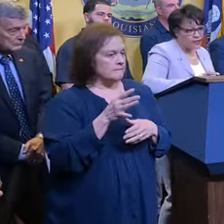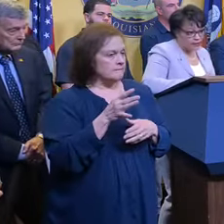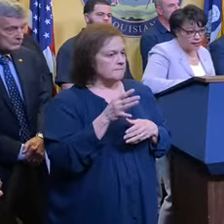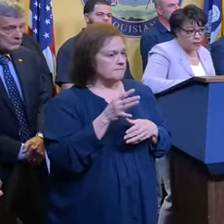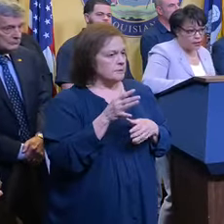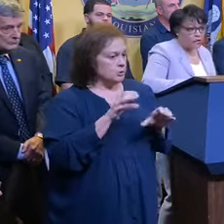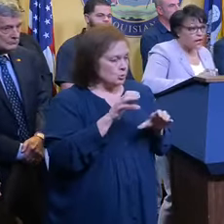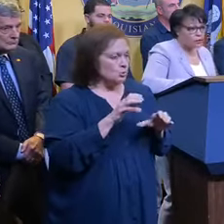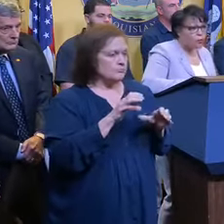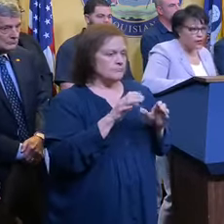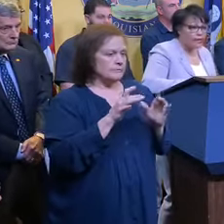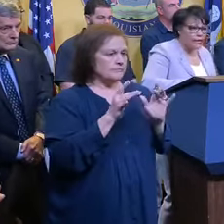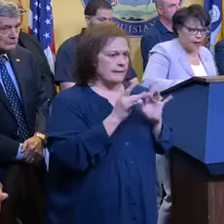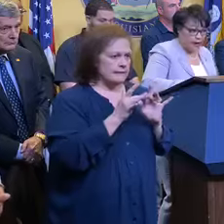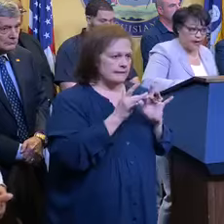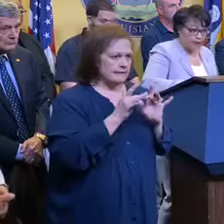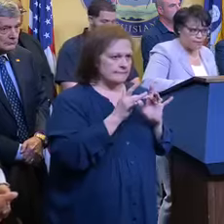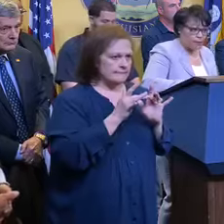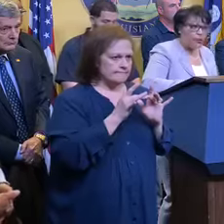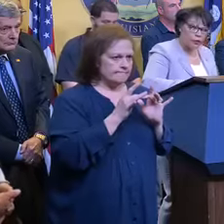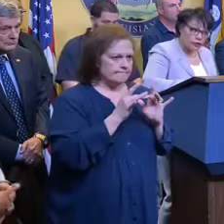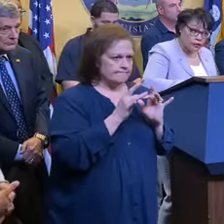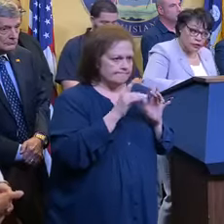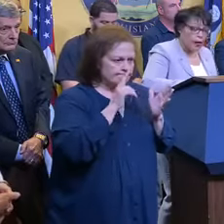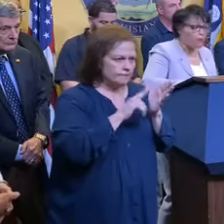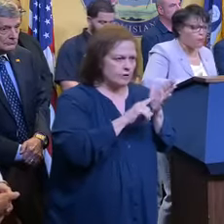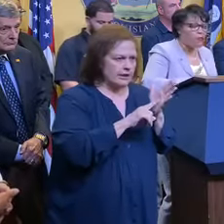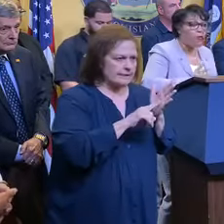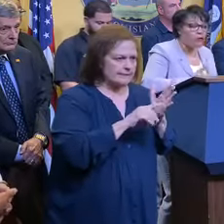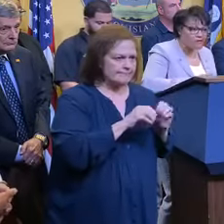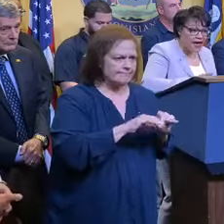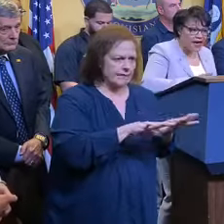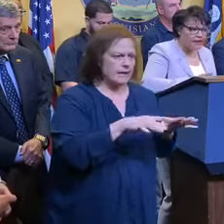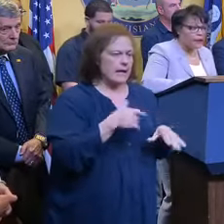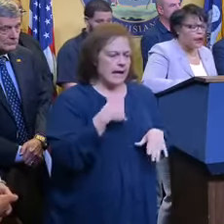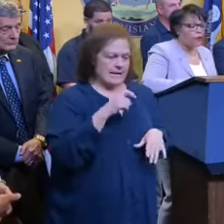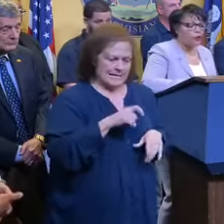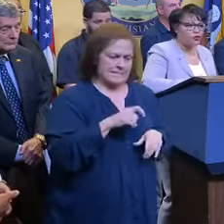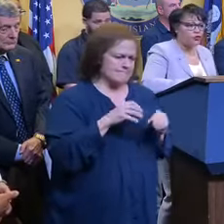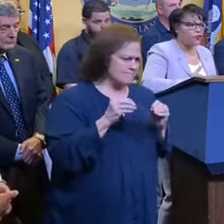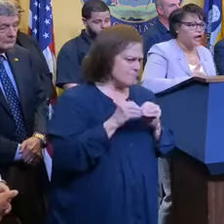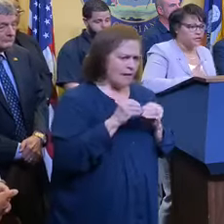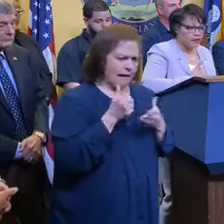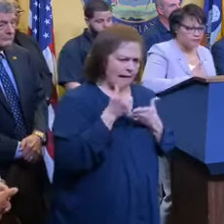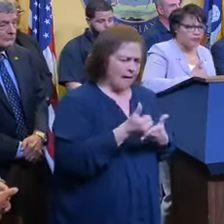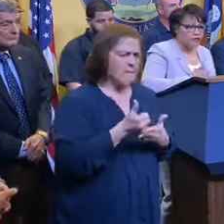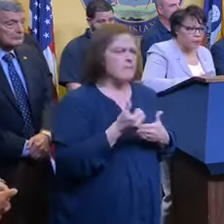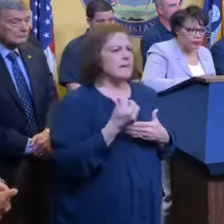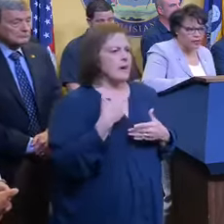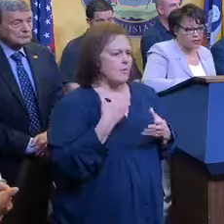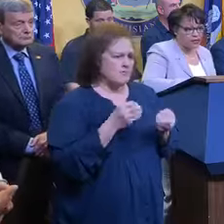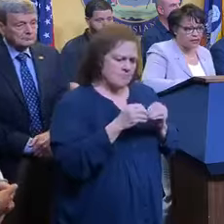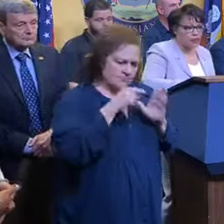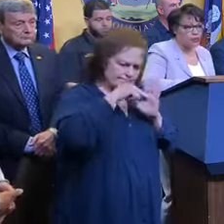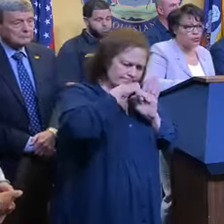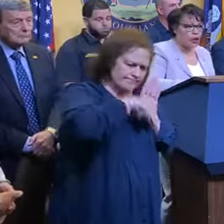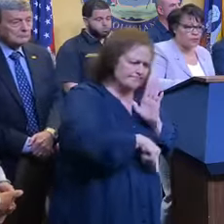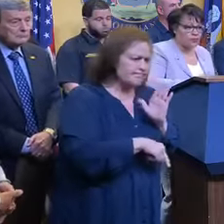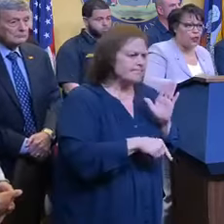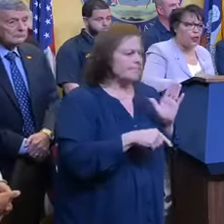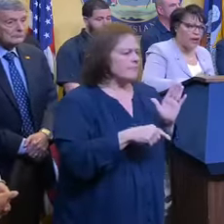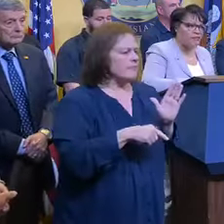contact tracing. That's what we need right now. We really do. I want more of that. I want to drill down even deeper as it relates